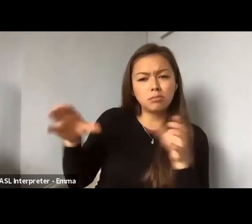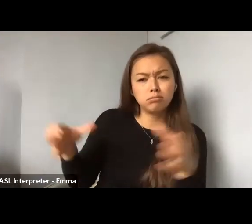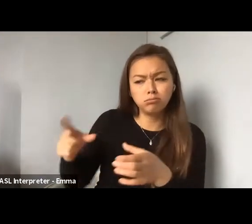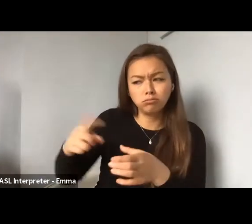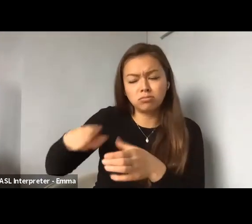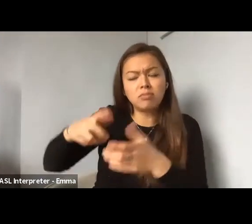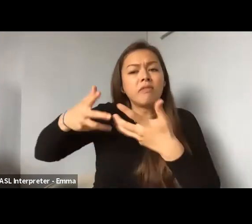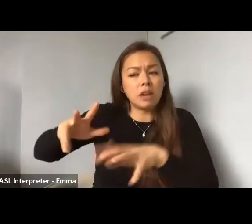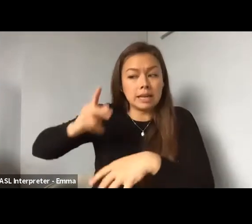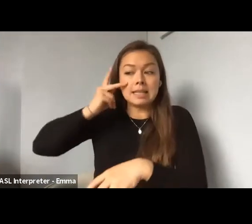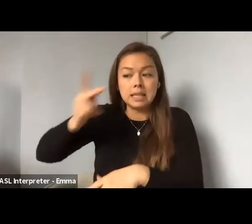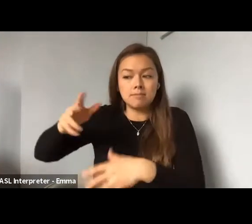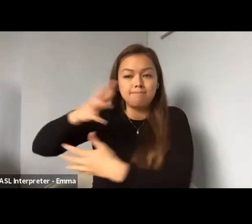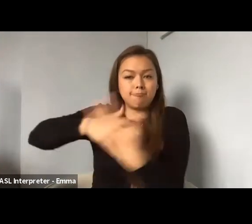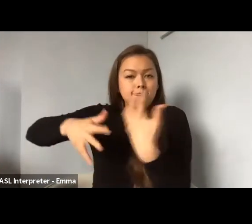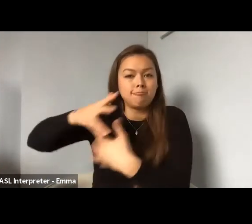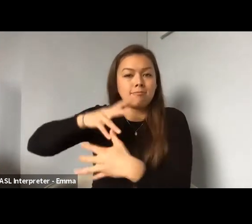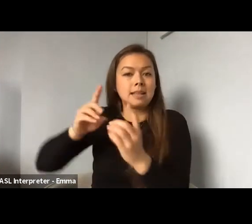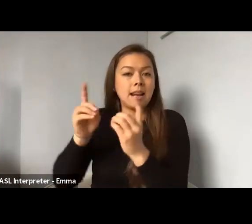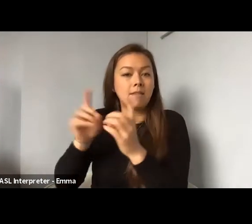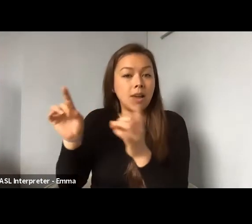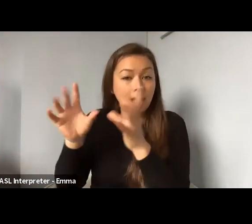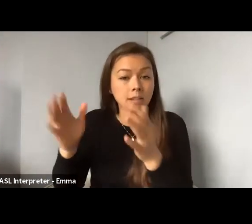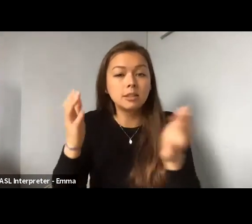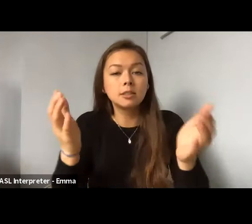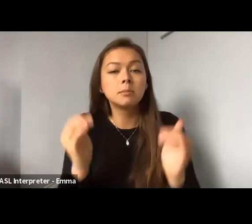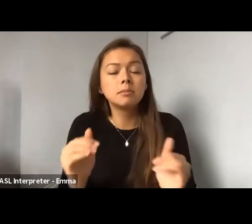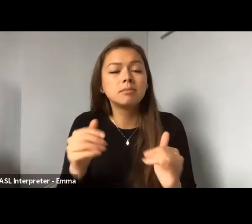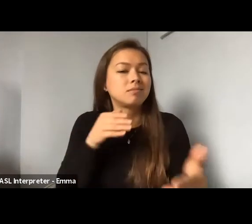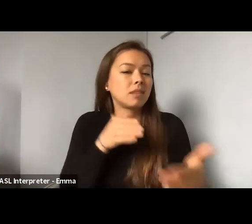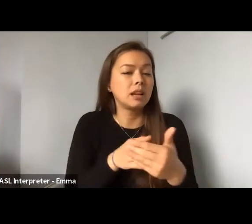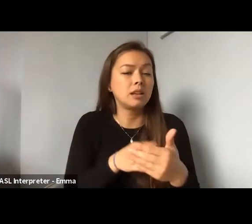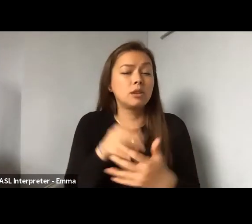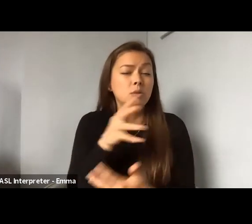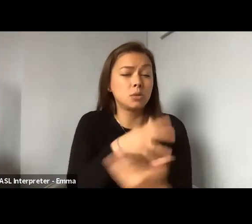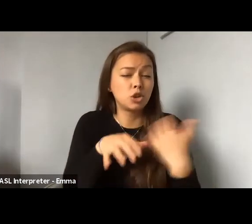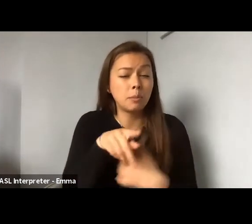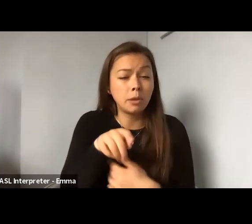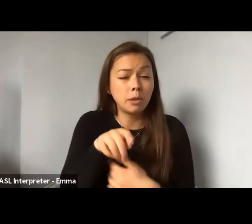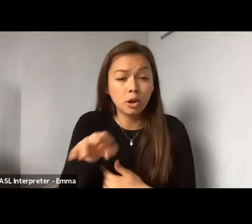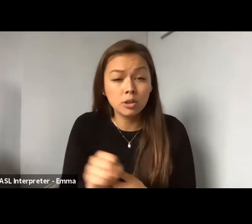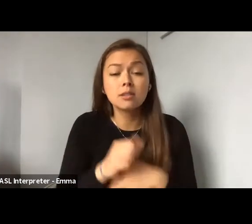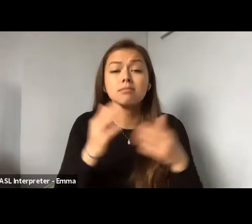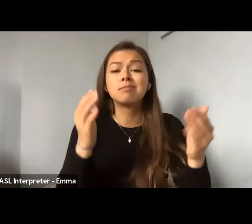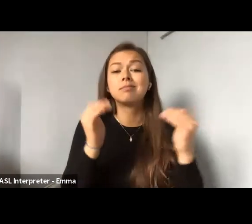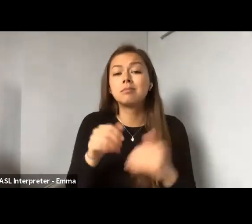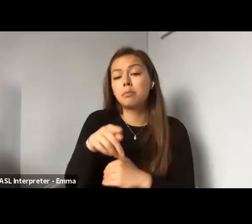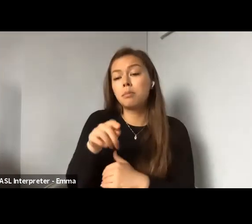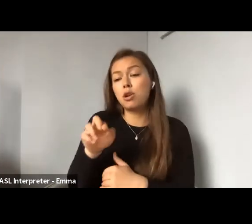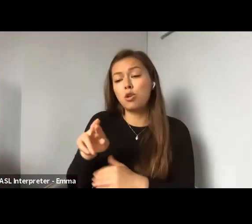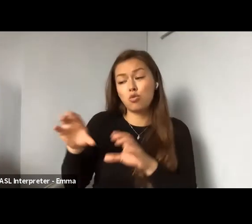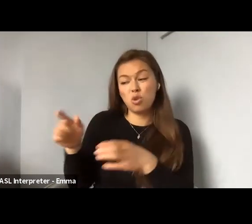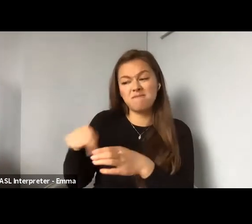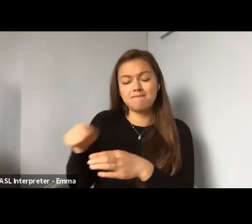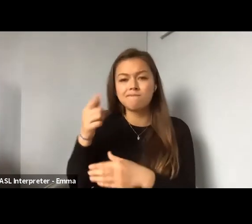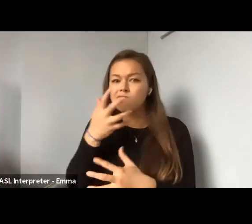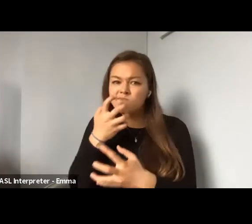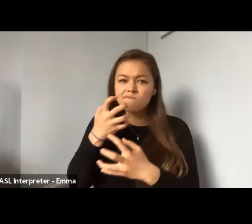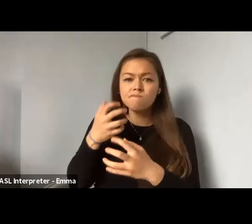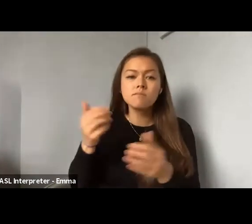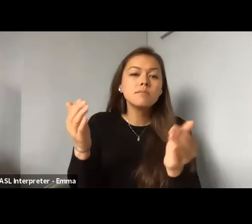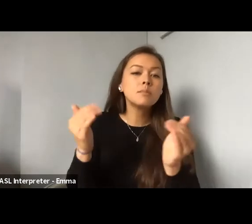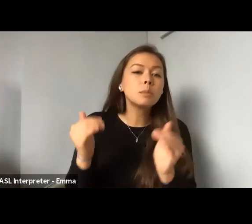or antisocial peers, peer group aggression, the young people having beliefs that support aggression,